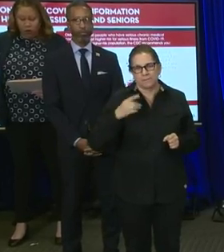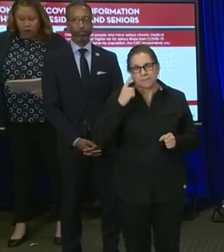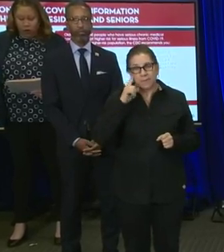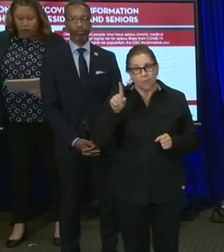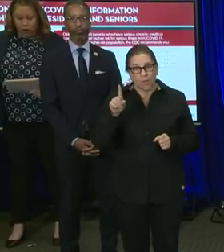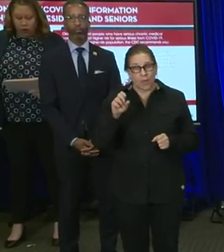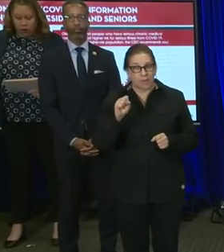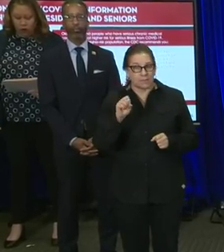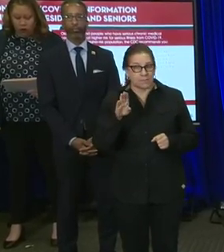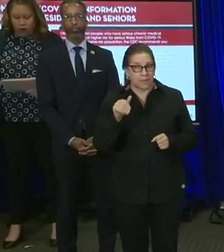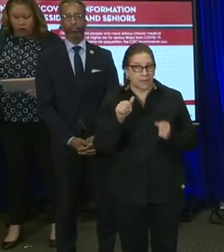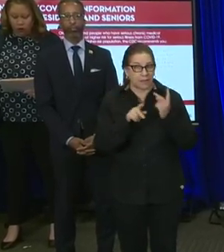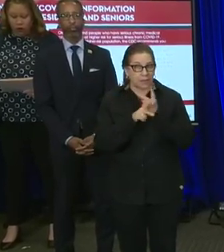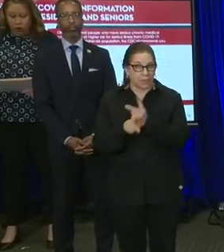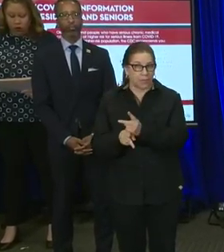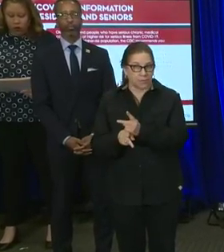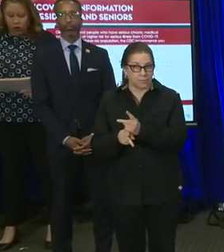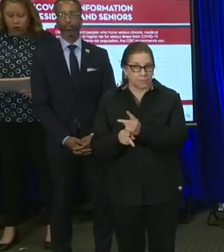the